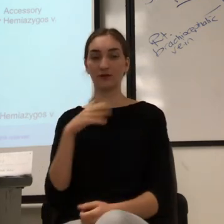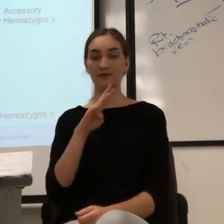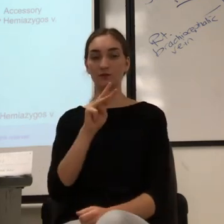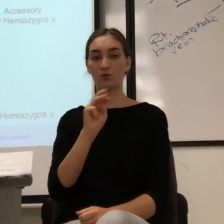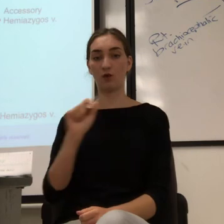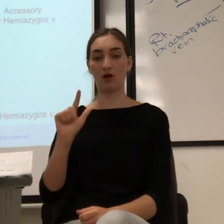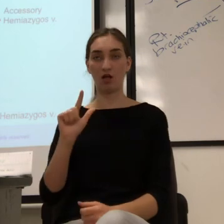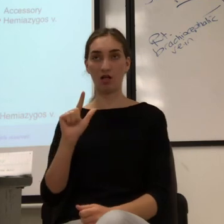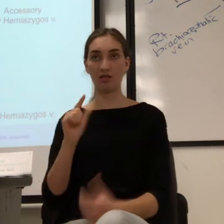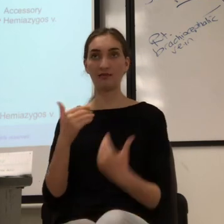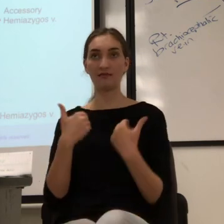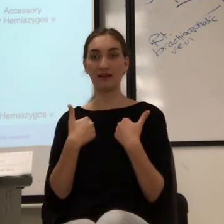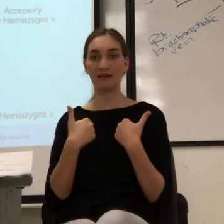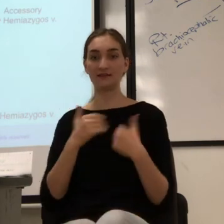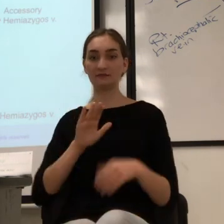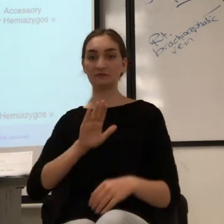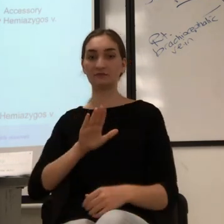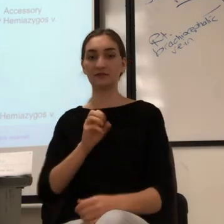wall are azygos,